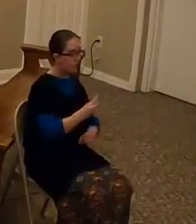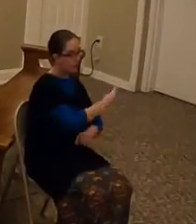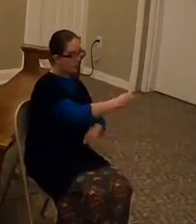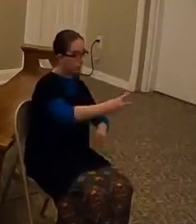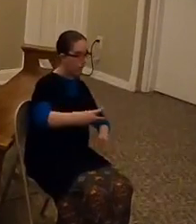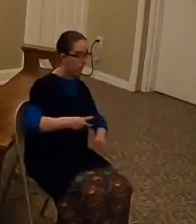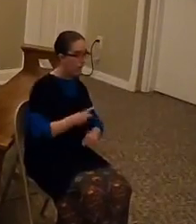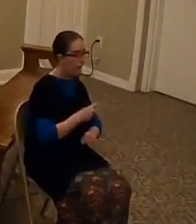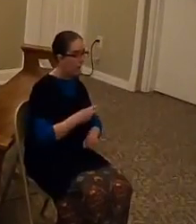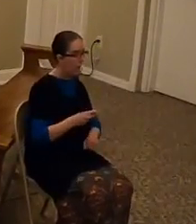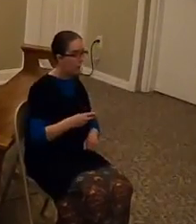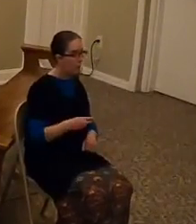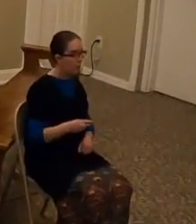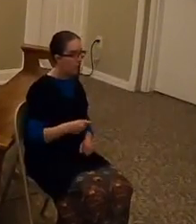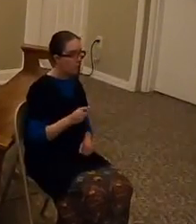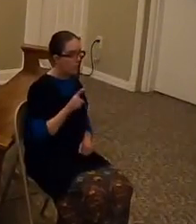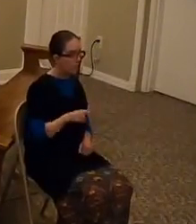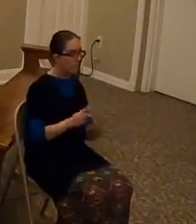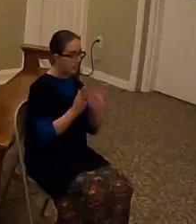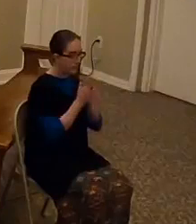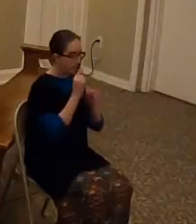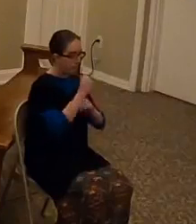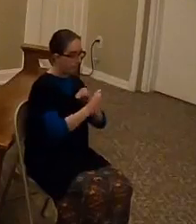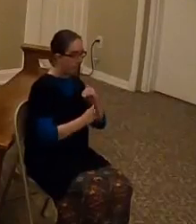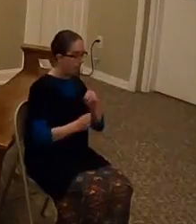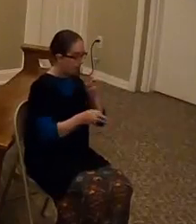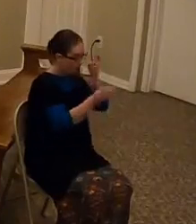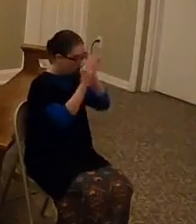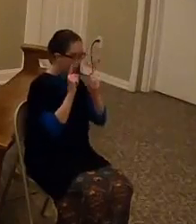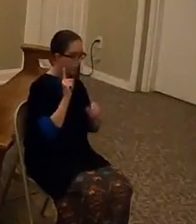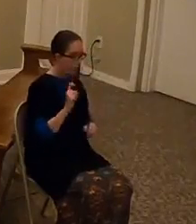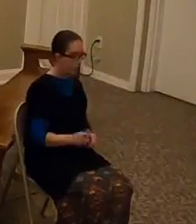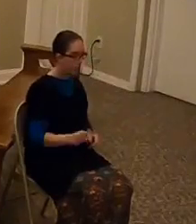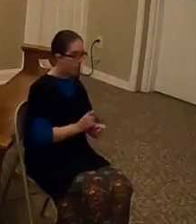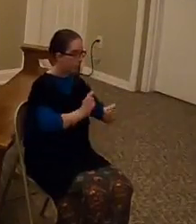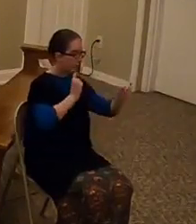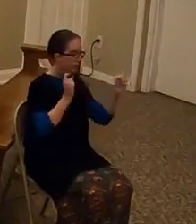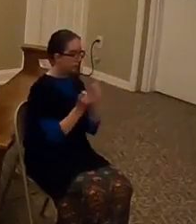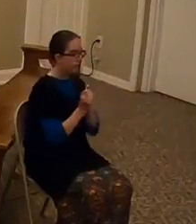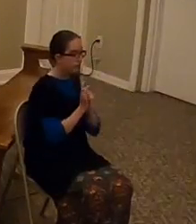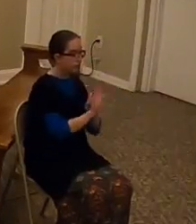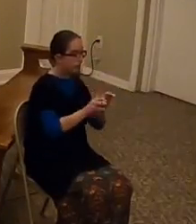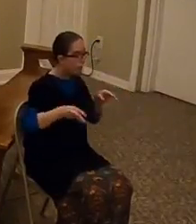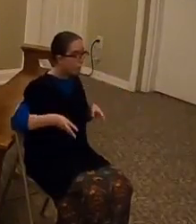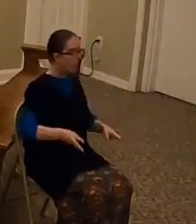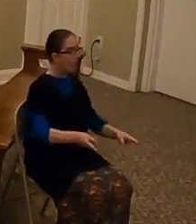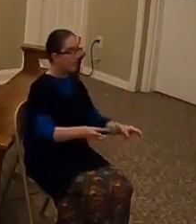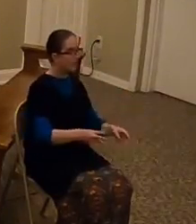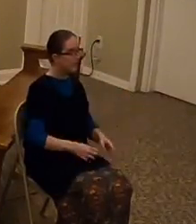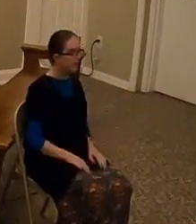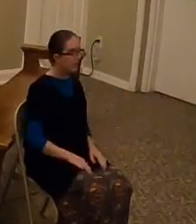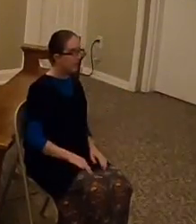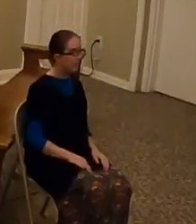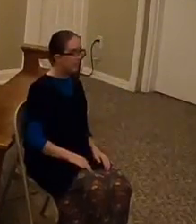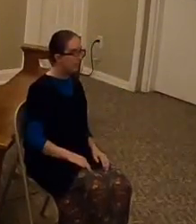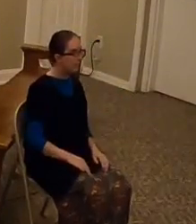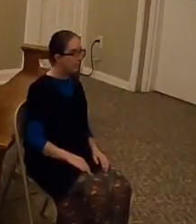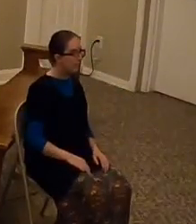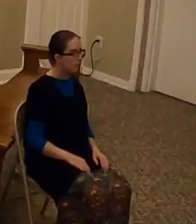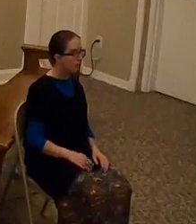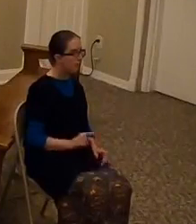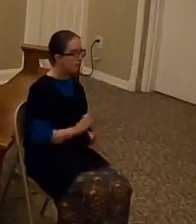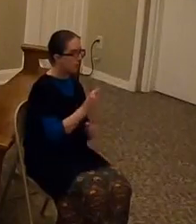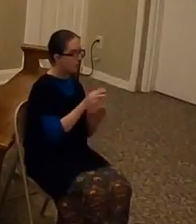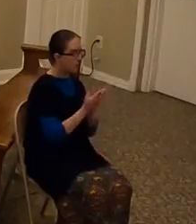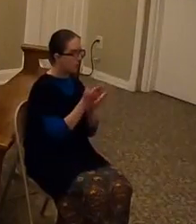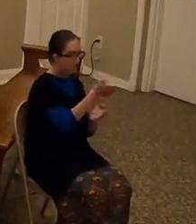Word of God. You know what you better do? You better pray about it seriously and you better change your ways. Hallelujah. Amen. Because when